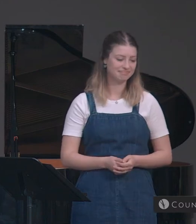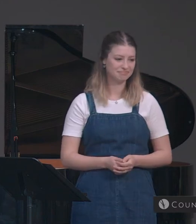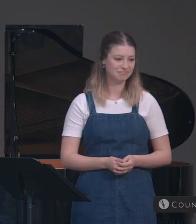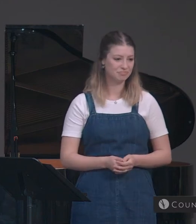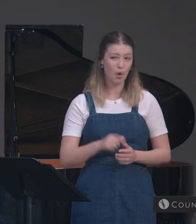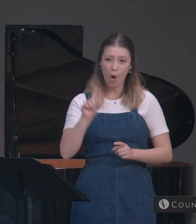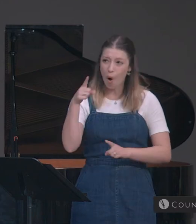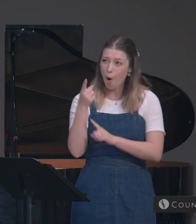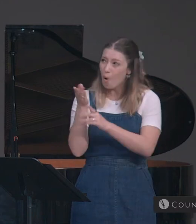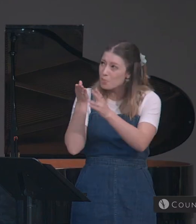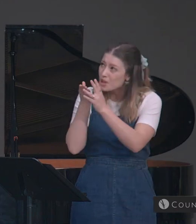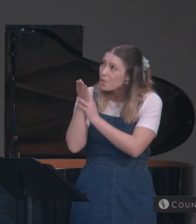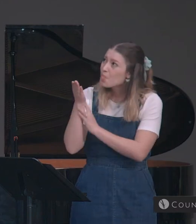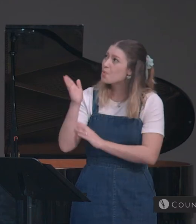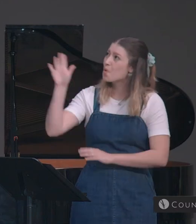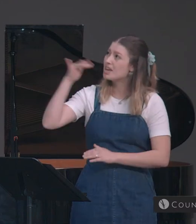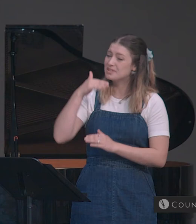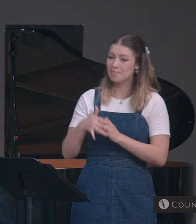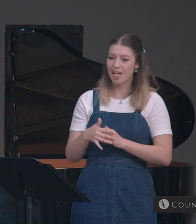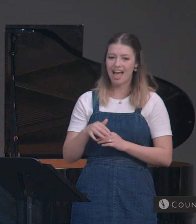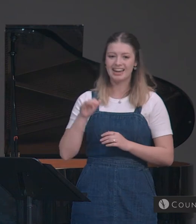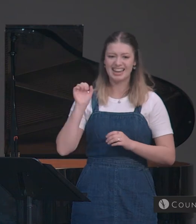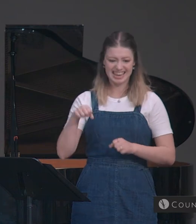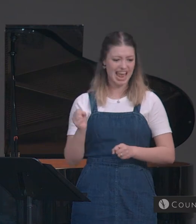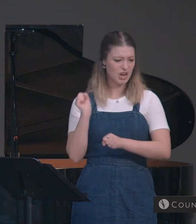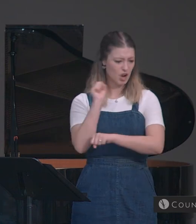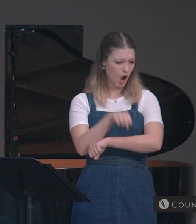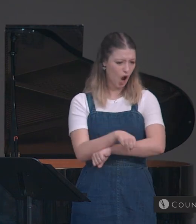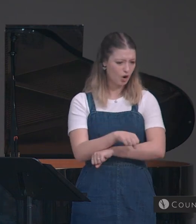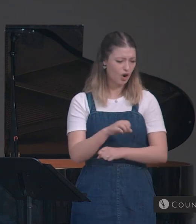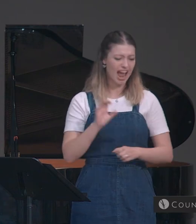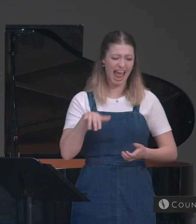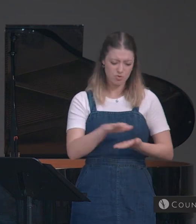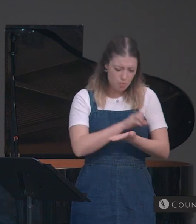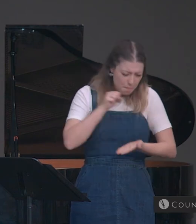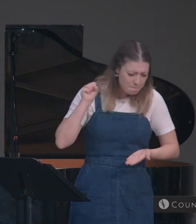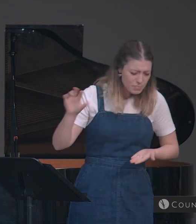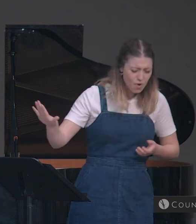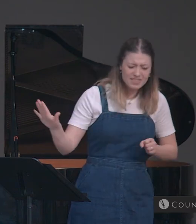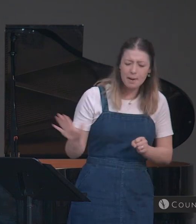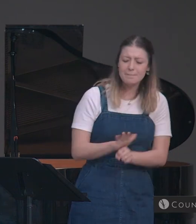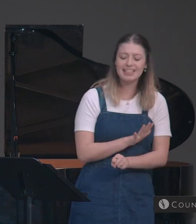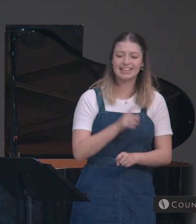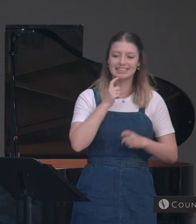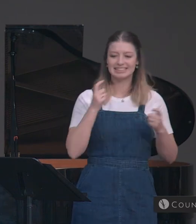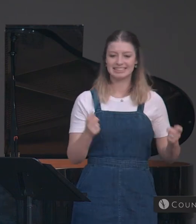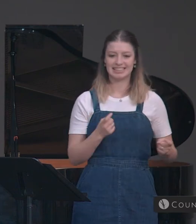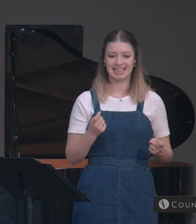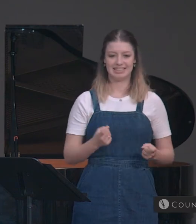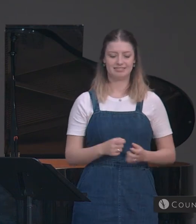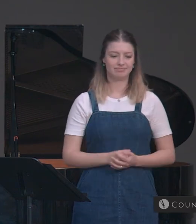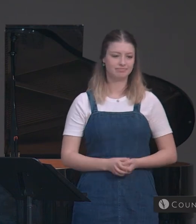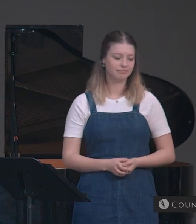It's only the blood of Christ that is effective in completely removing the stain of sin.